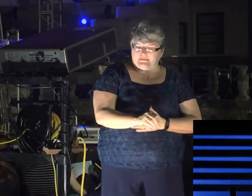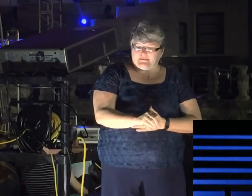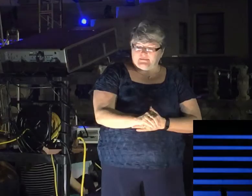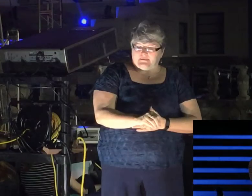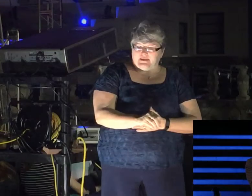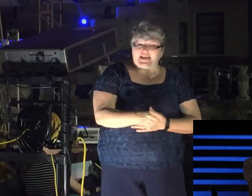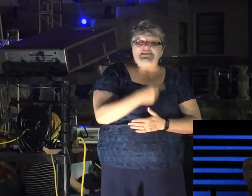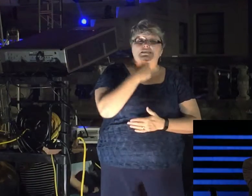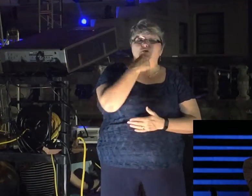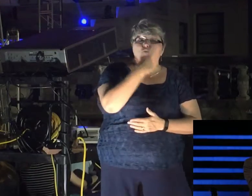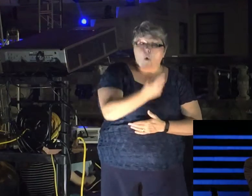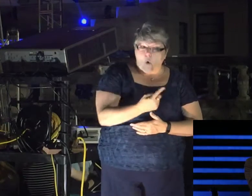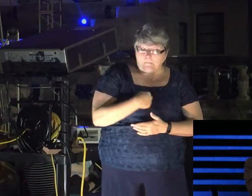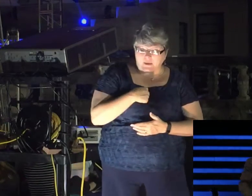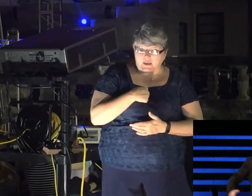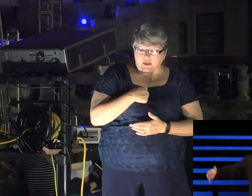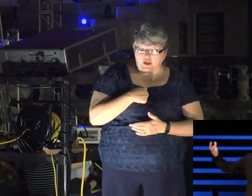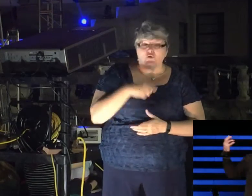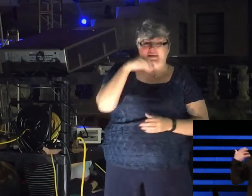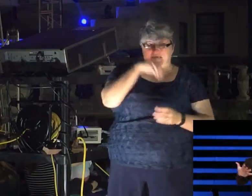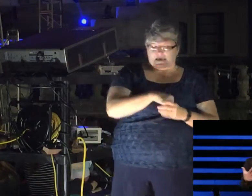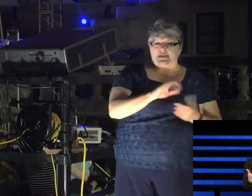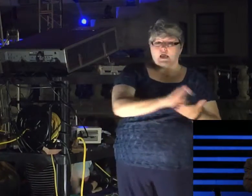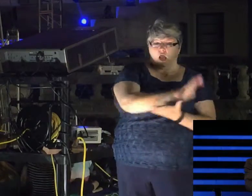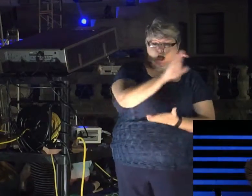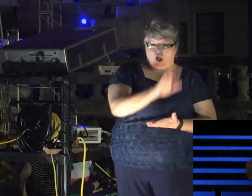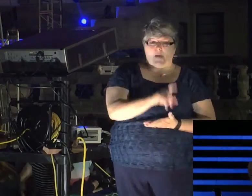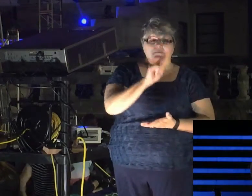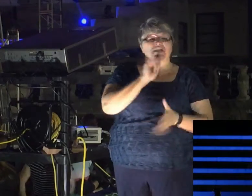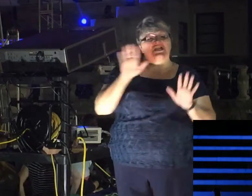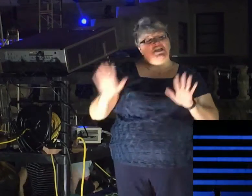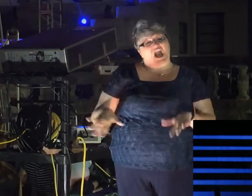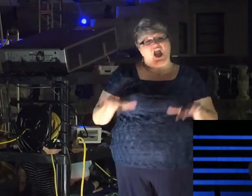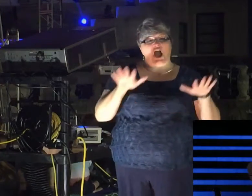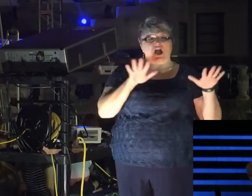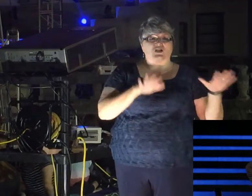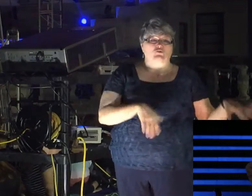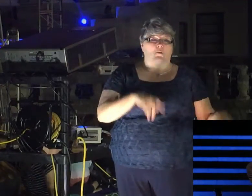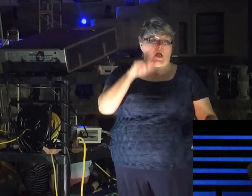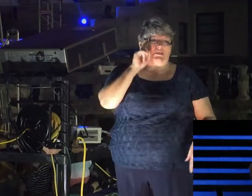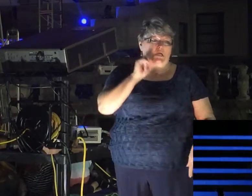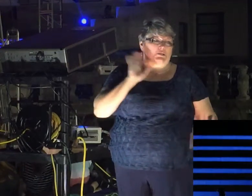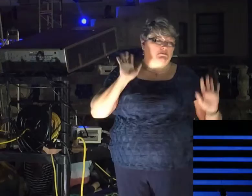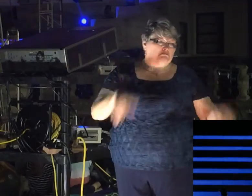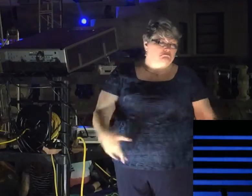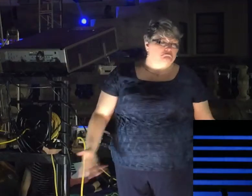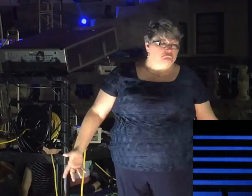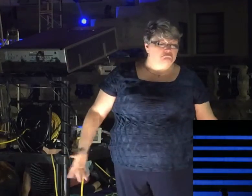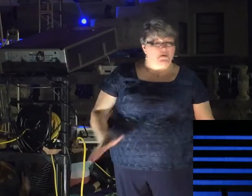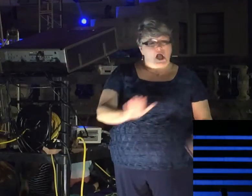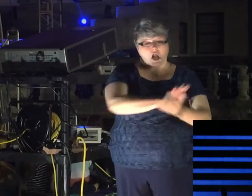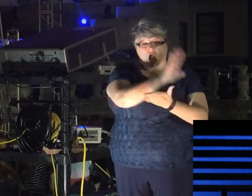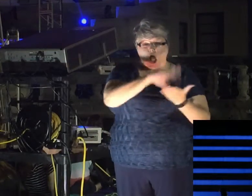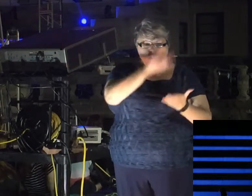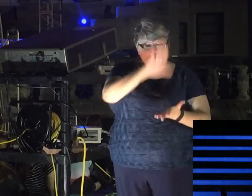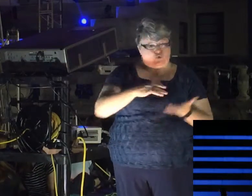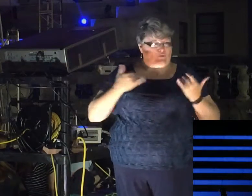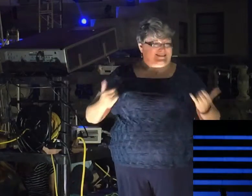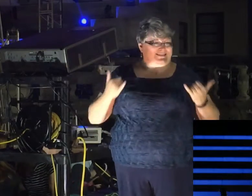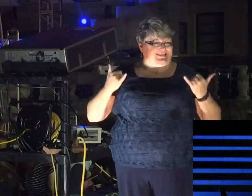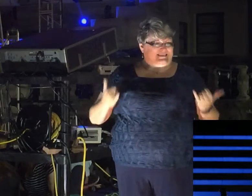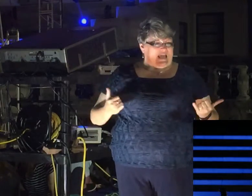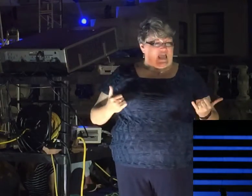100% said to me to be in college is to be casual about sex. That